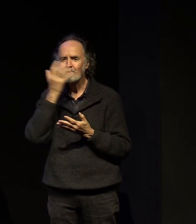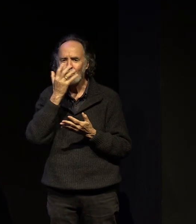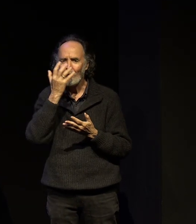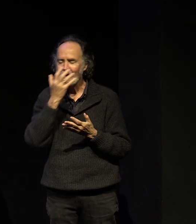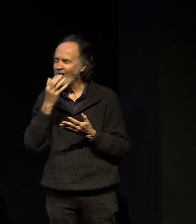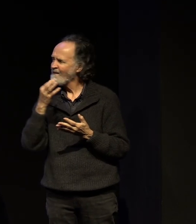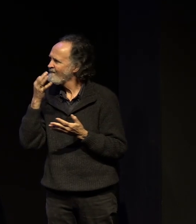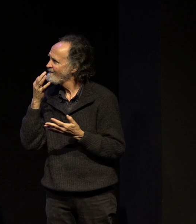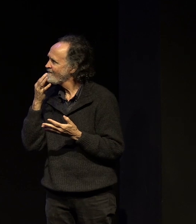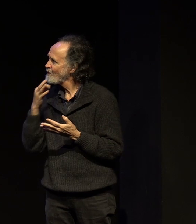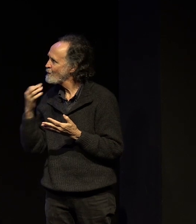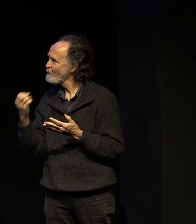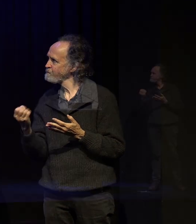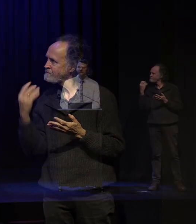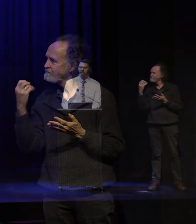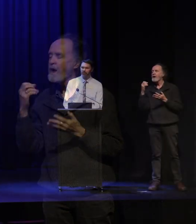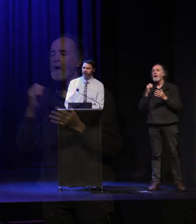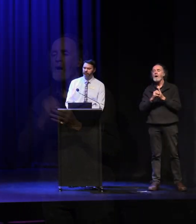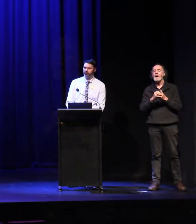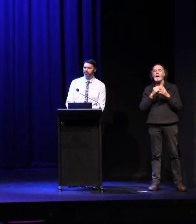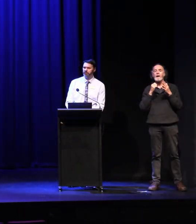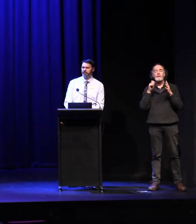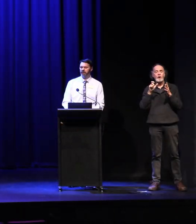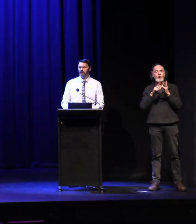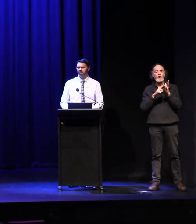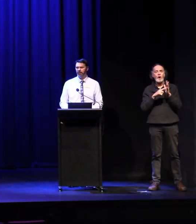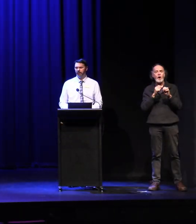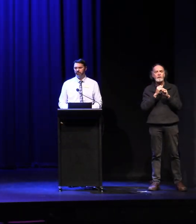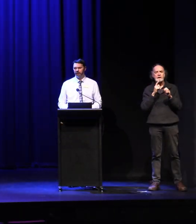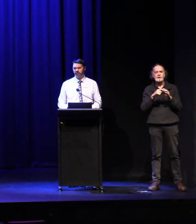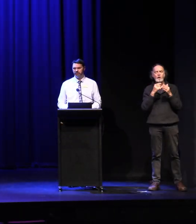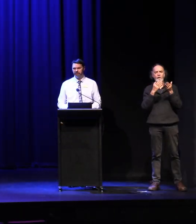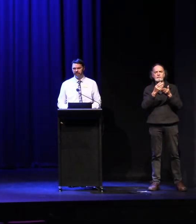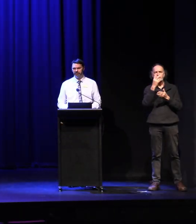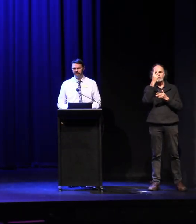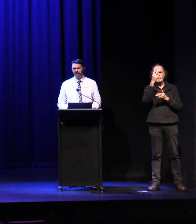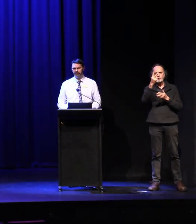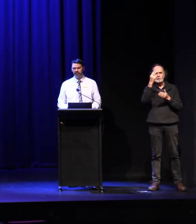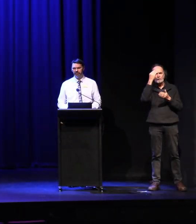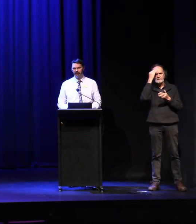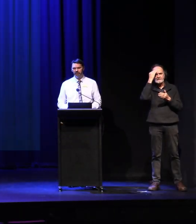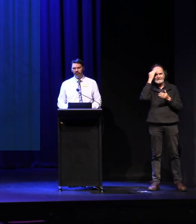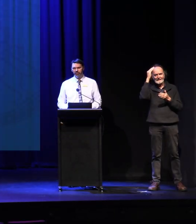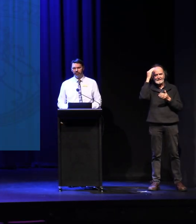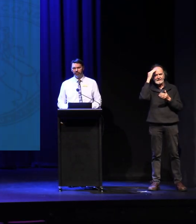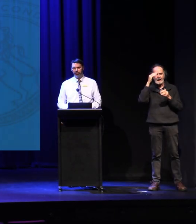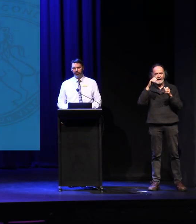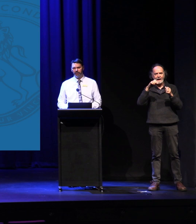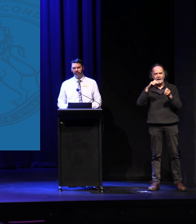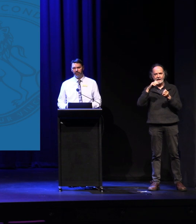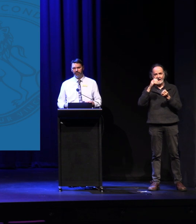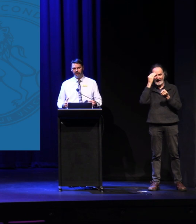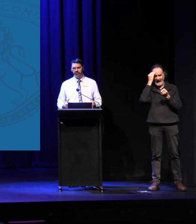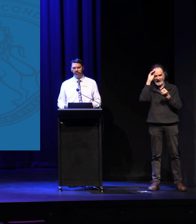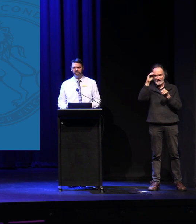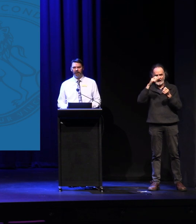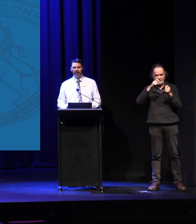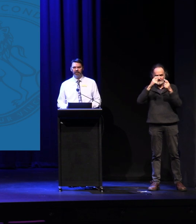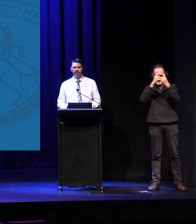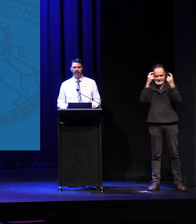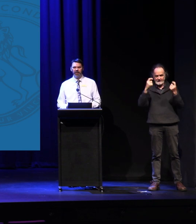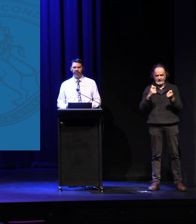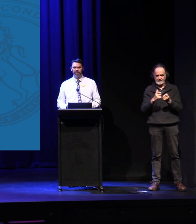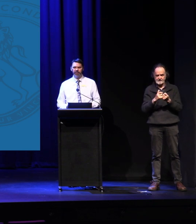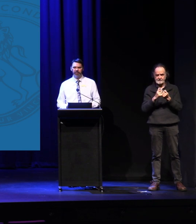getting a few clicks up our college offers two senior education certificates so one of the initial